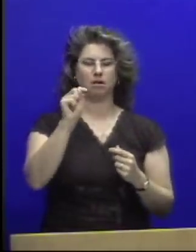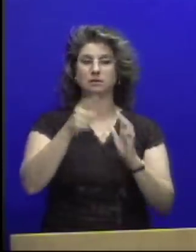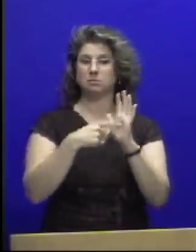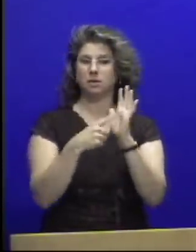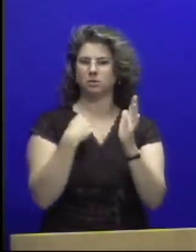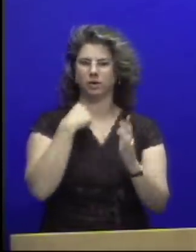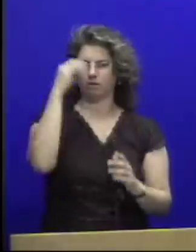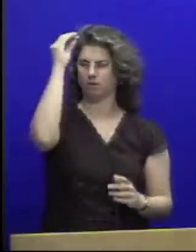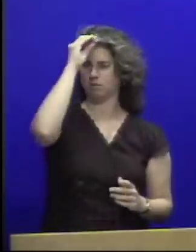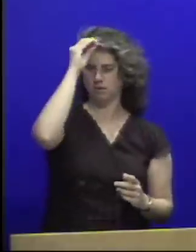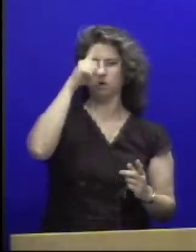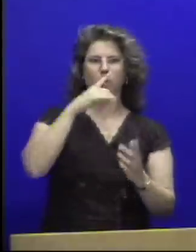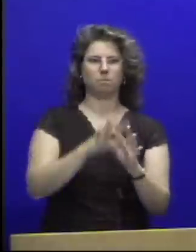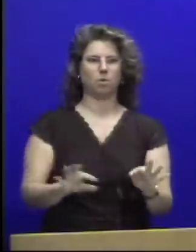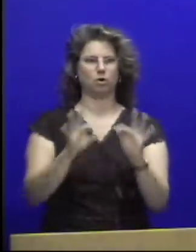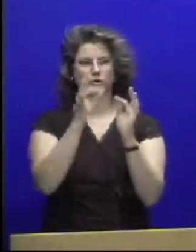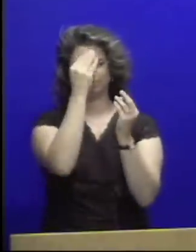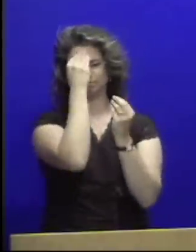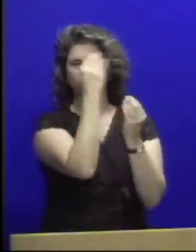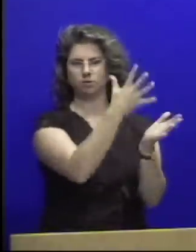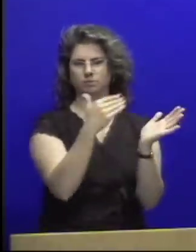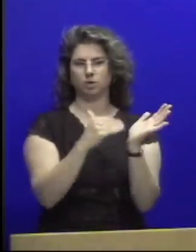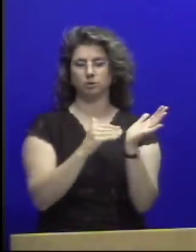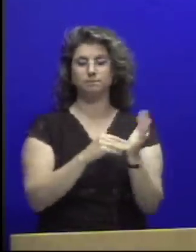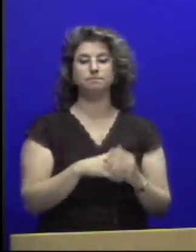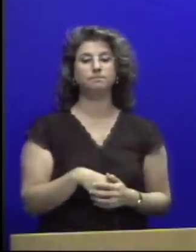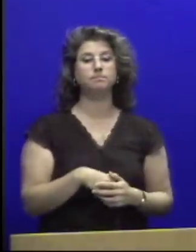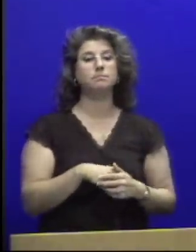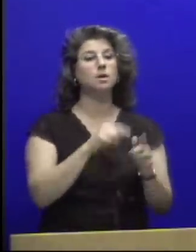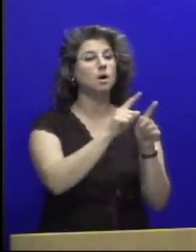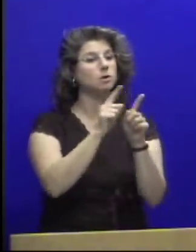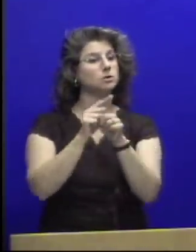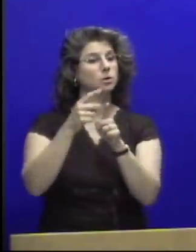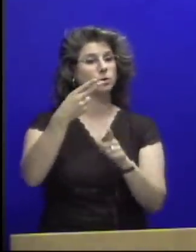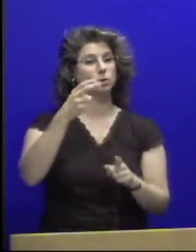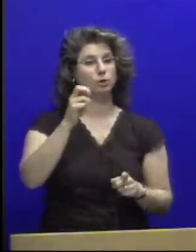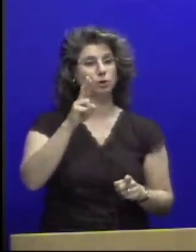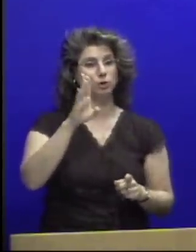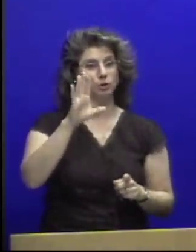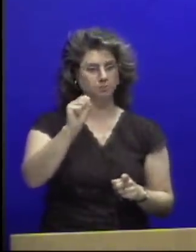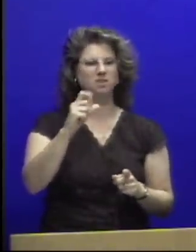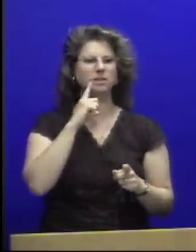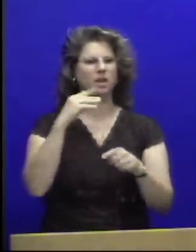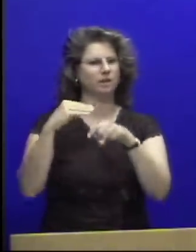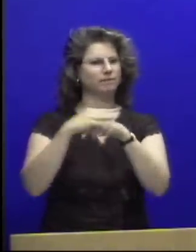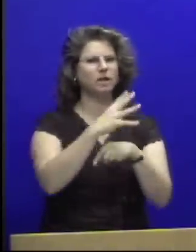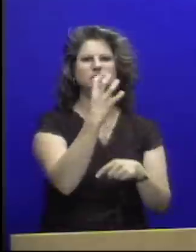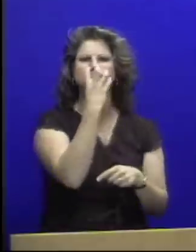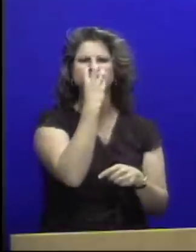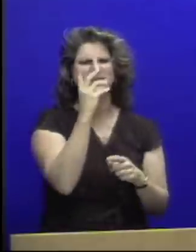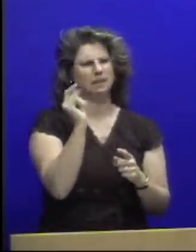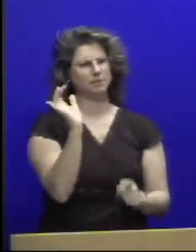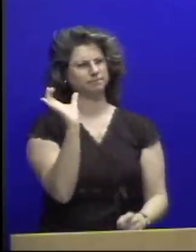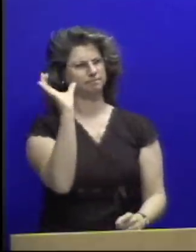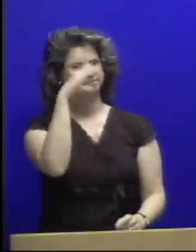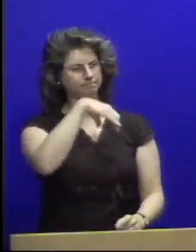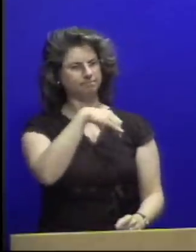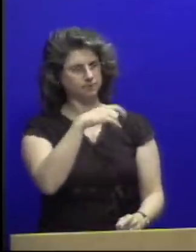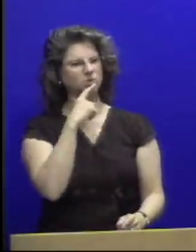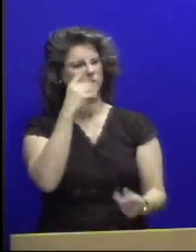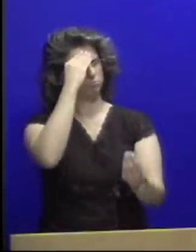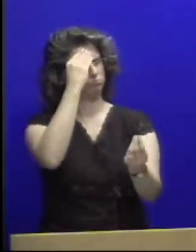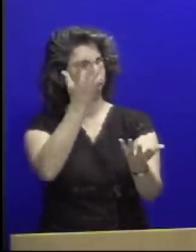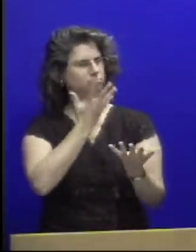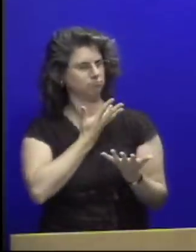And even herbs that you get at a health food store can affect the anesthetic, so it's important to let us know.